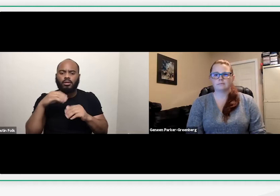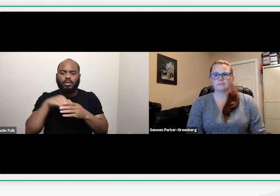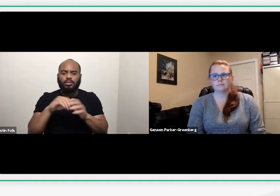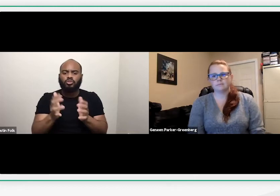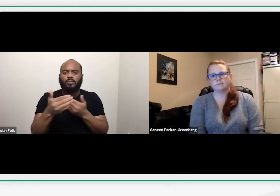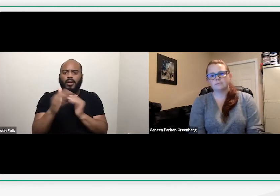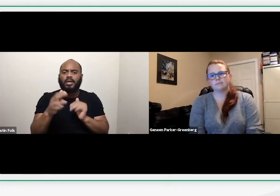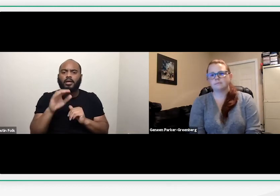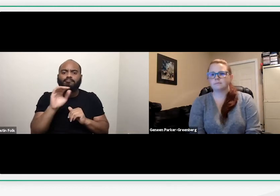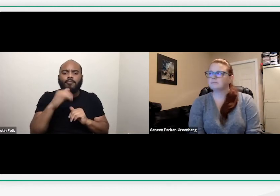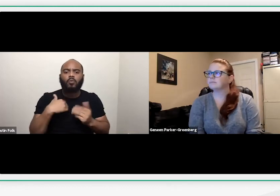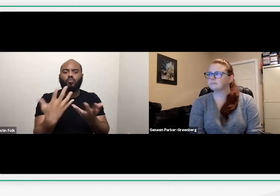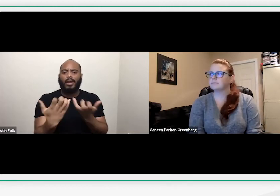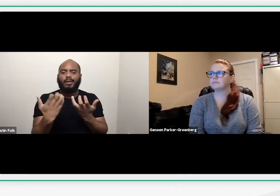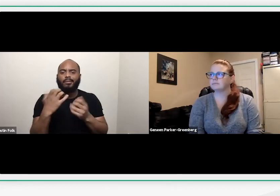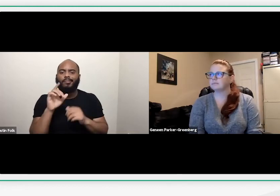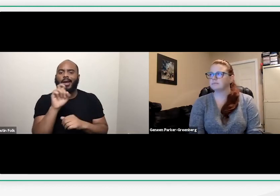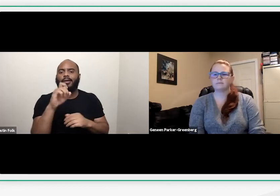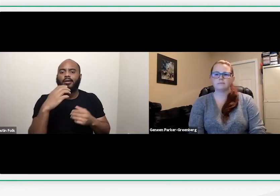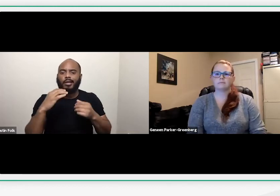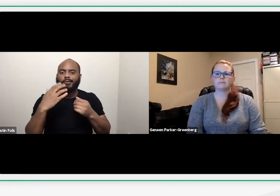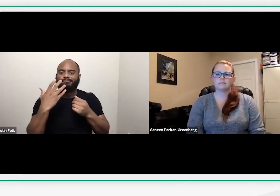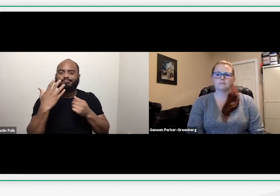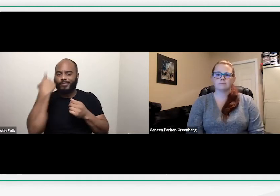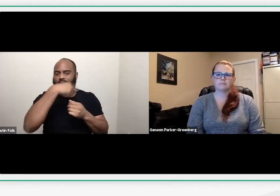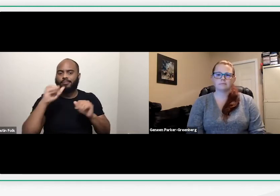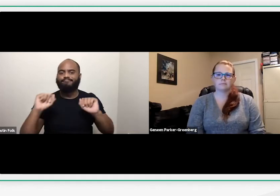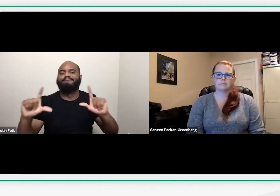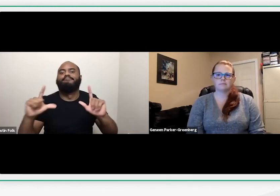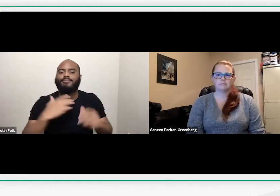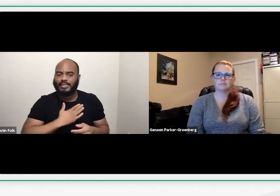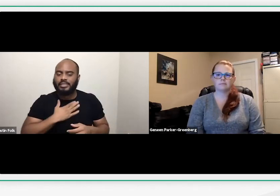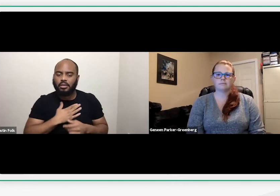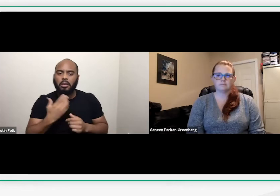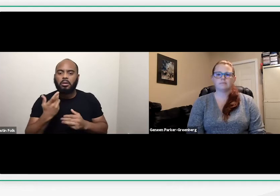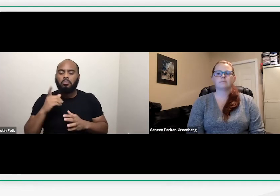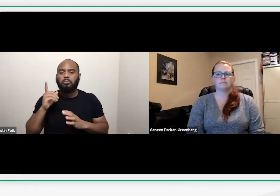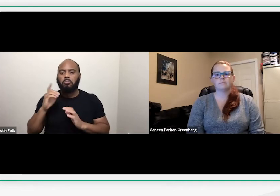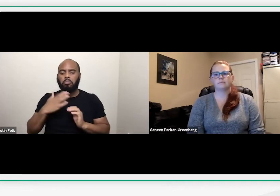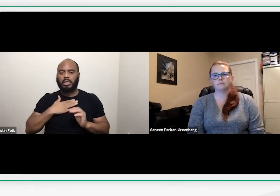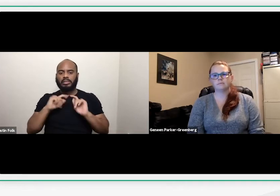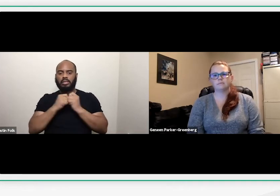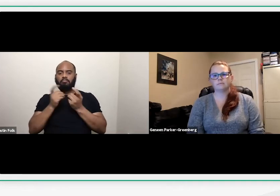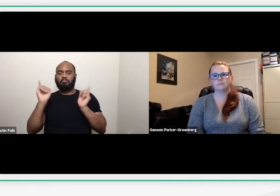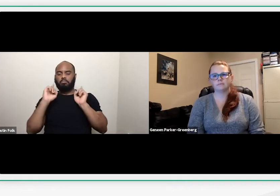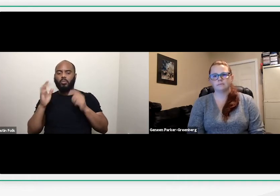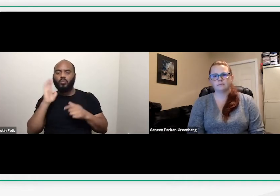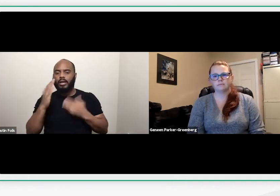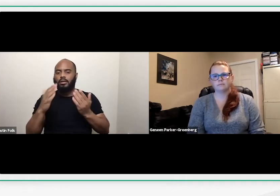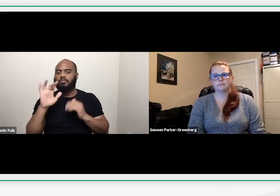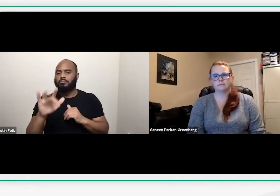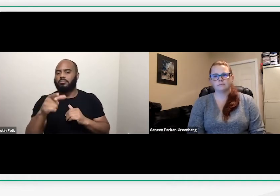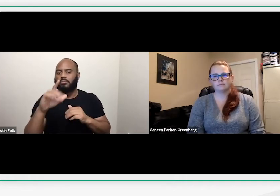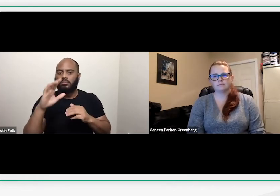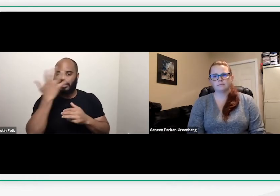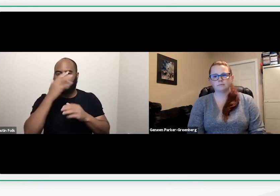aren't familiar with typing in this setting, you can go ahead and ask us that you'd like to open up your